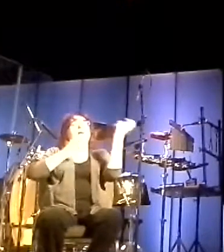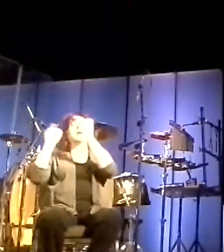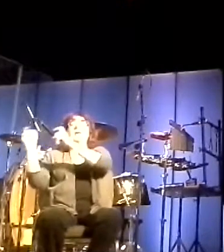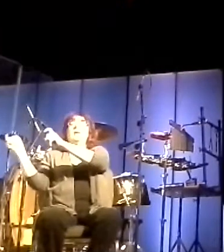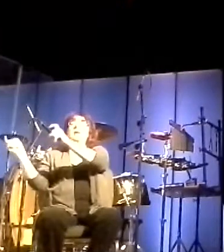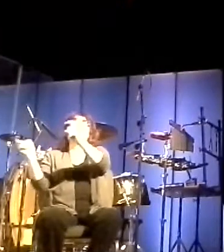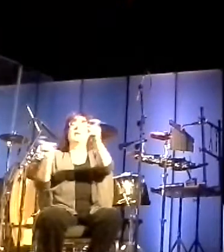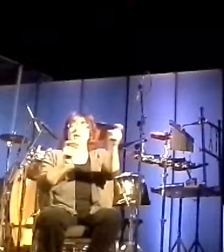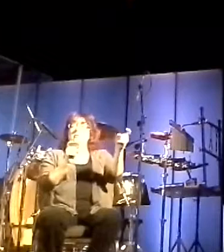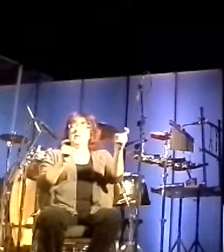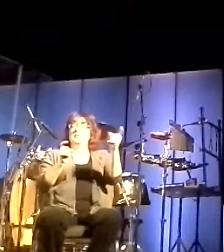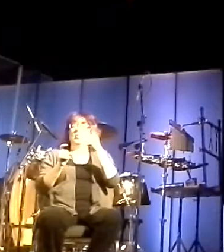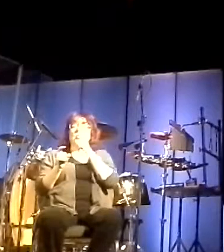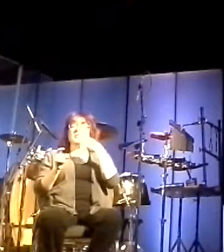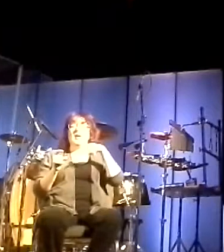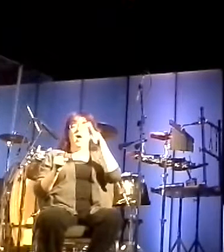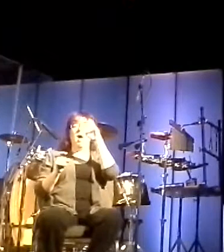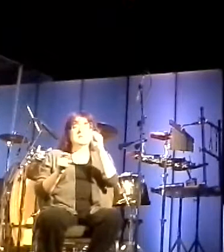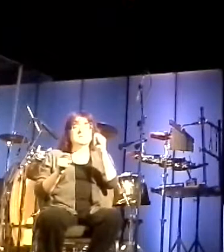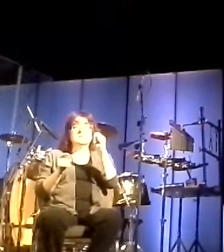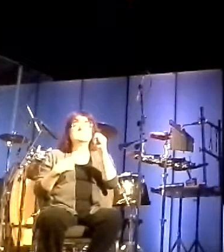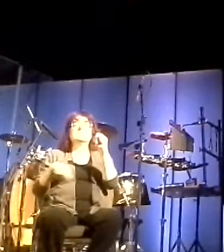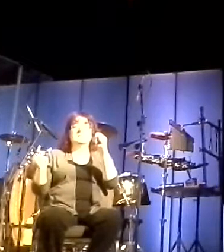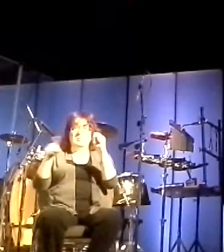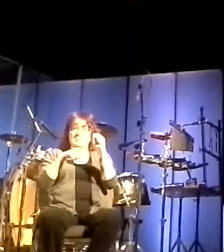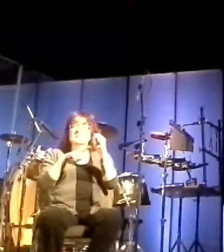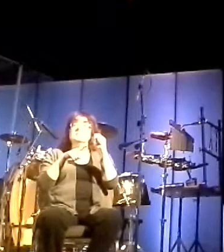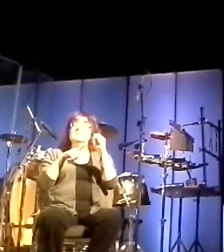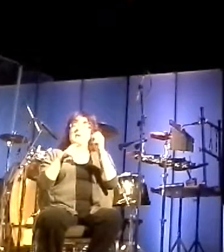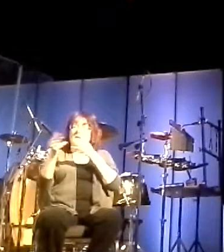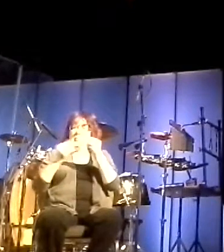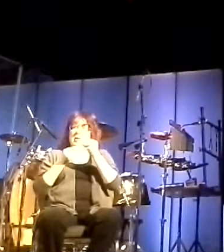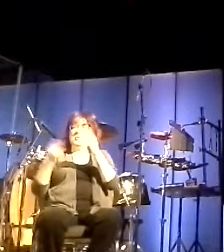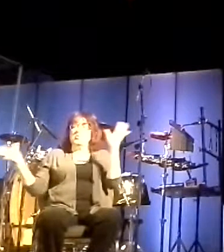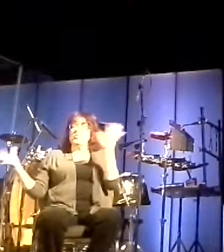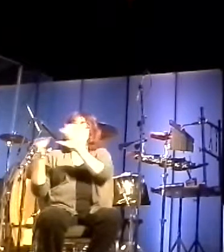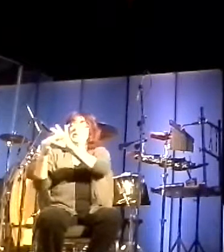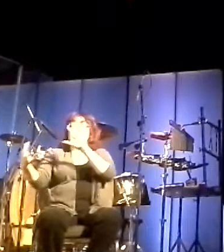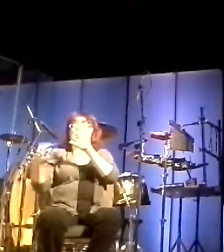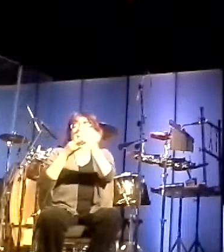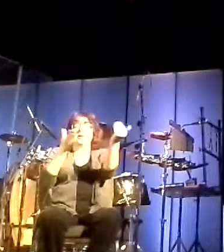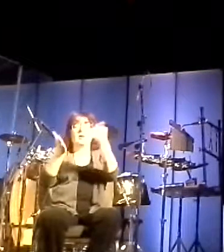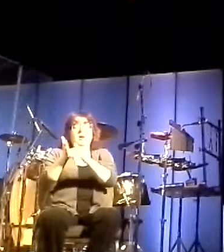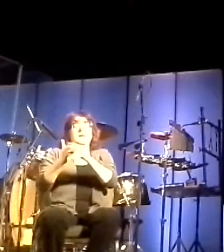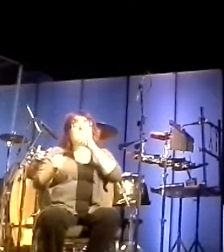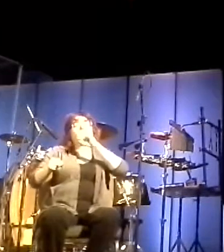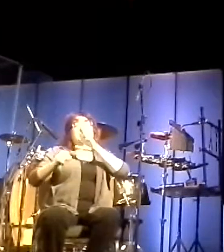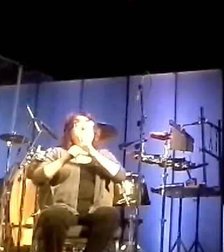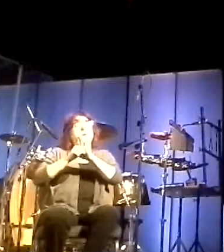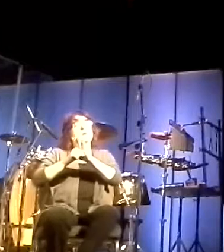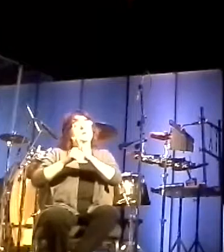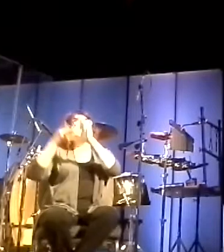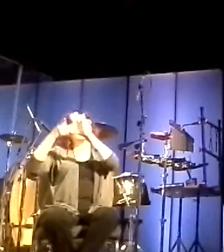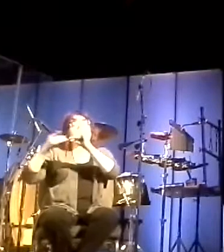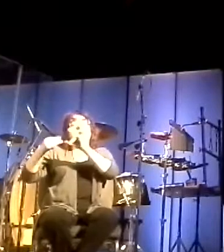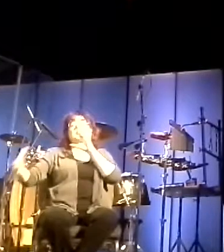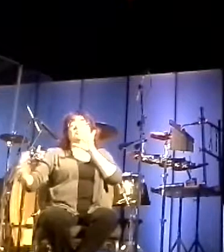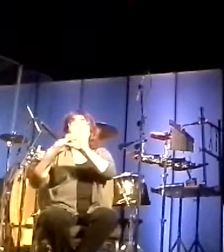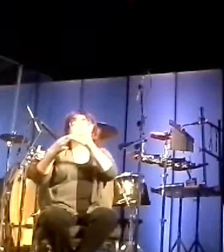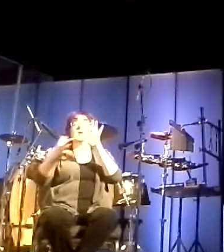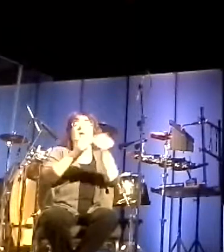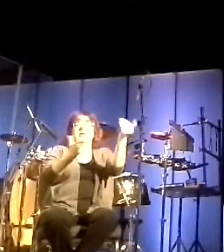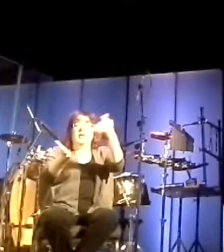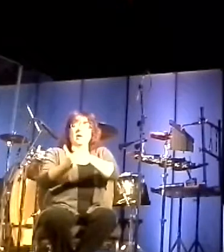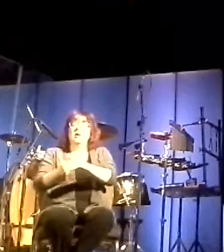us, who's us? Gave us the ministry of reconciliation. He committed to us the message of